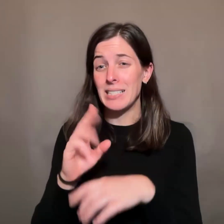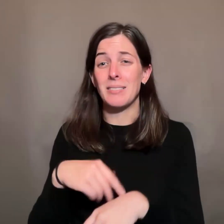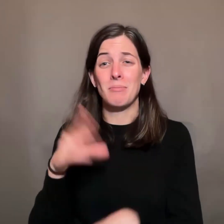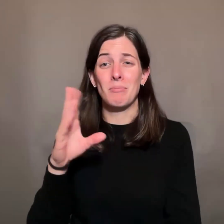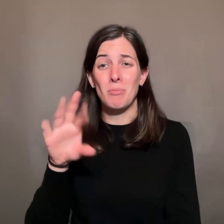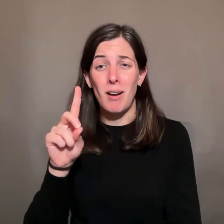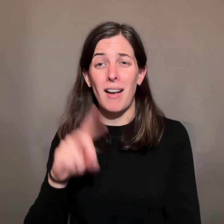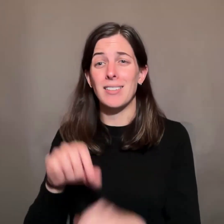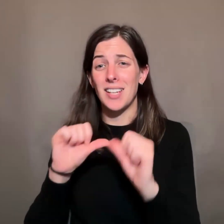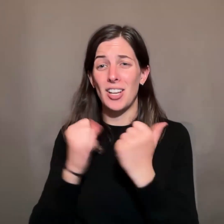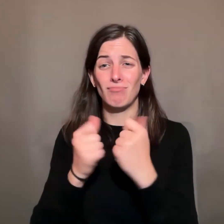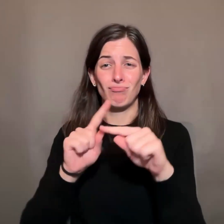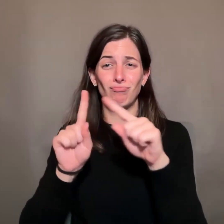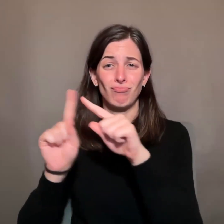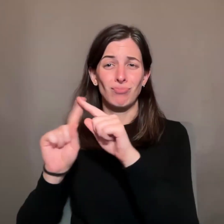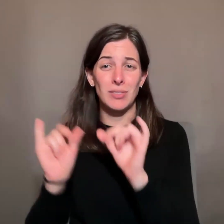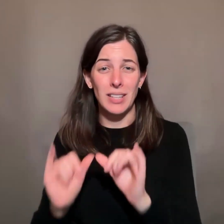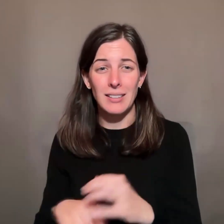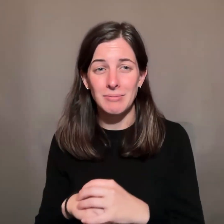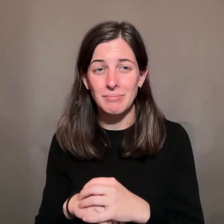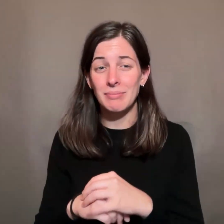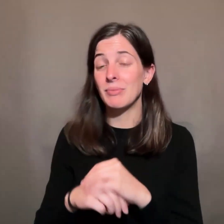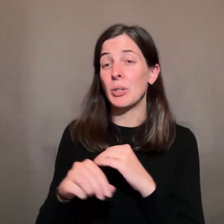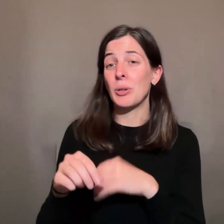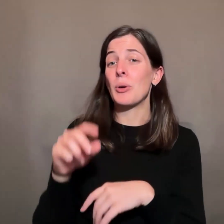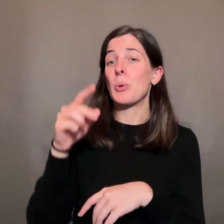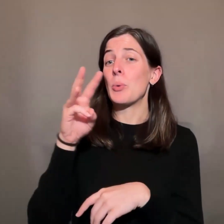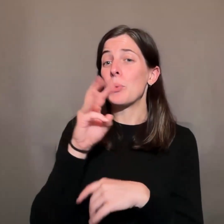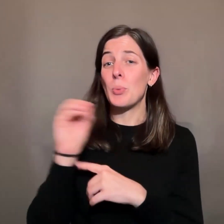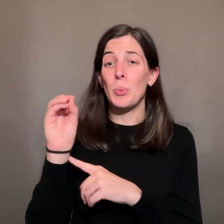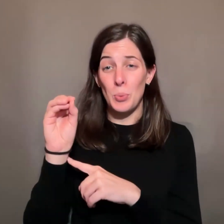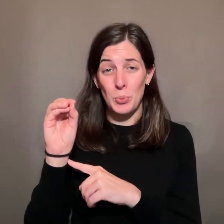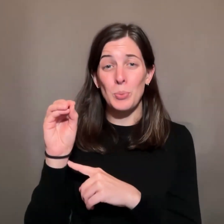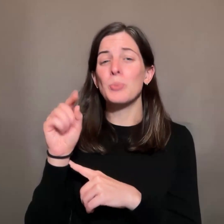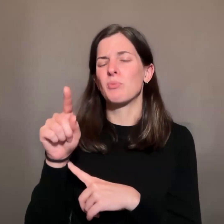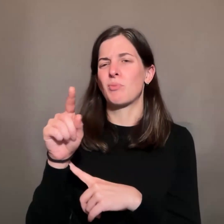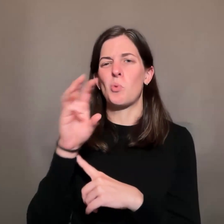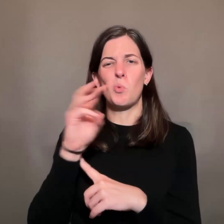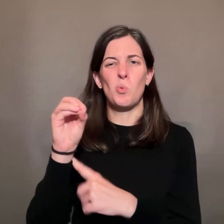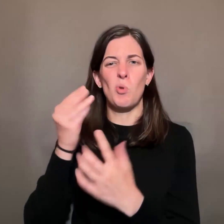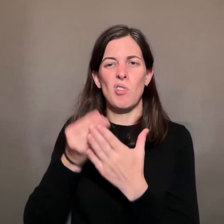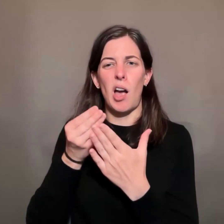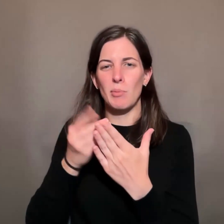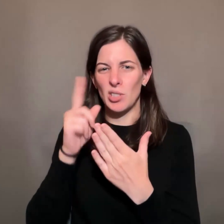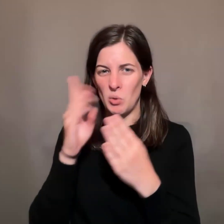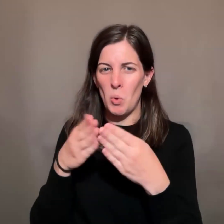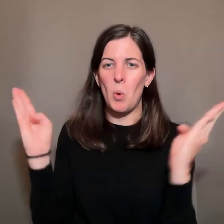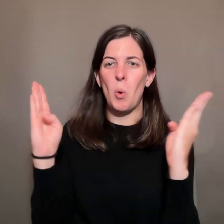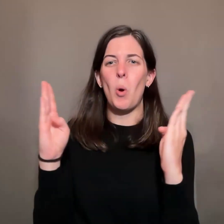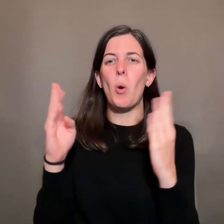of all sizes. Platinum sponsor, Woo. WooCommerce is the open-source e-commerce platform built on